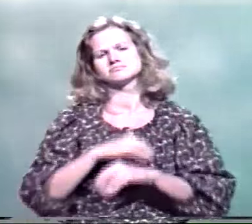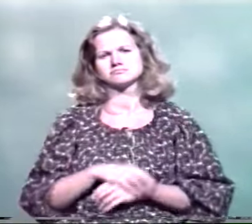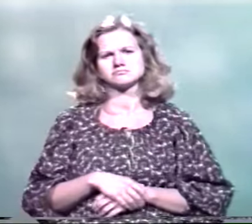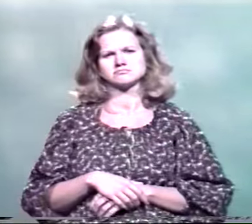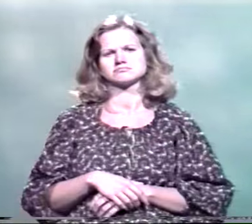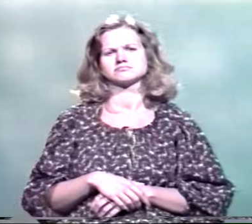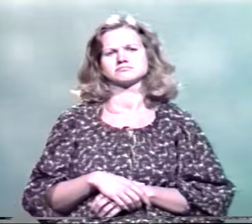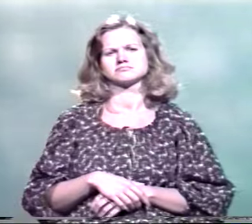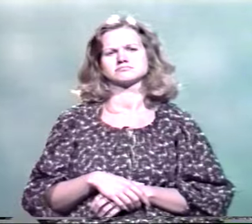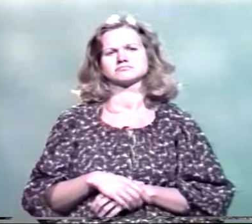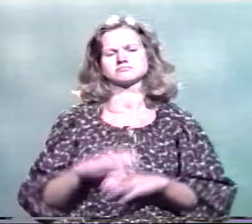to look for,